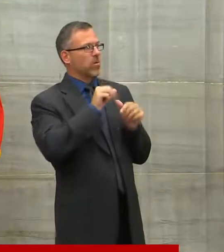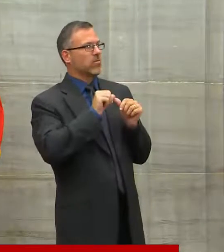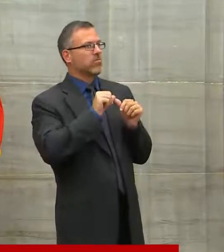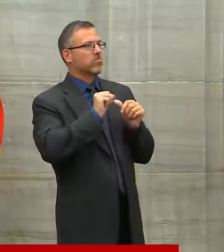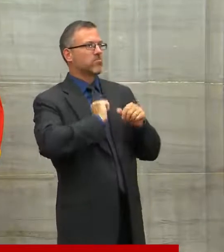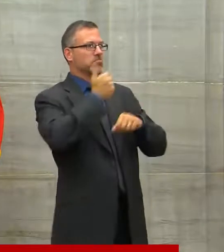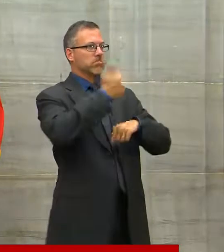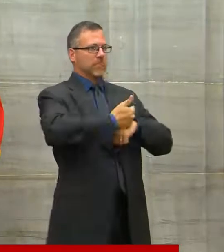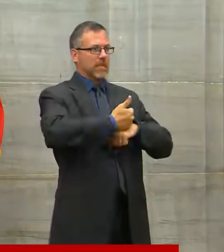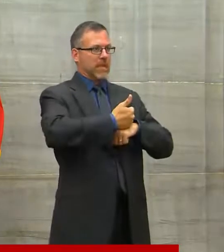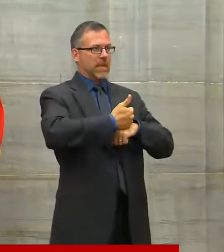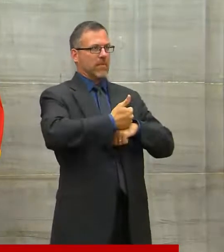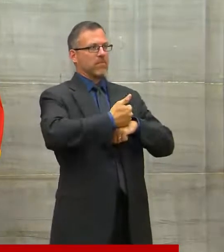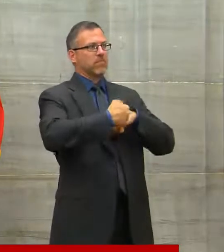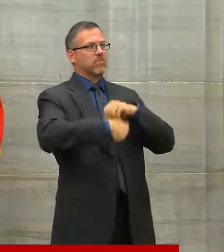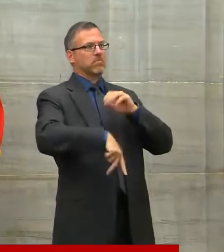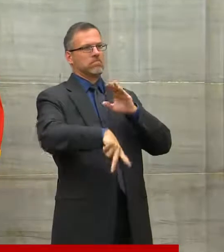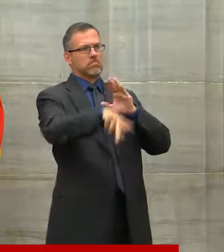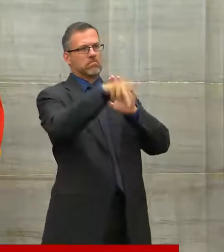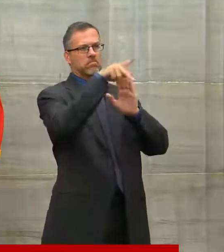know, policy that will